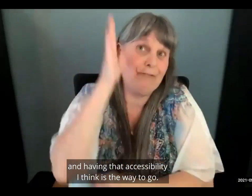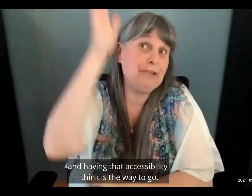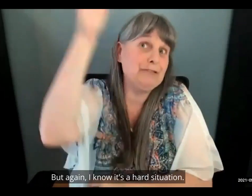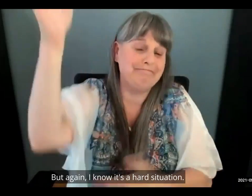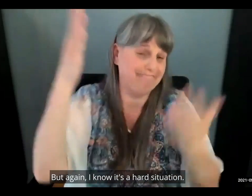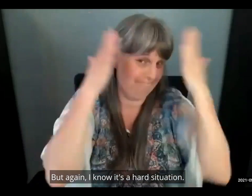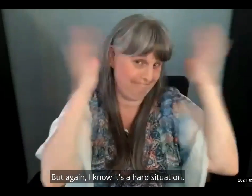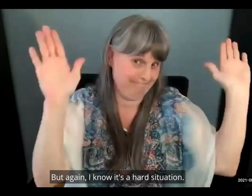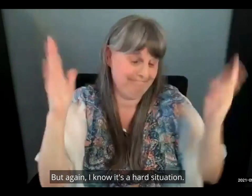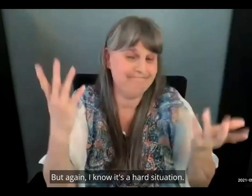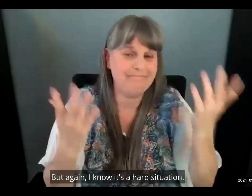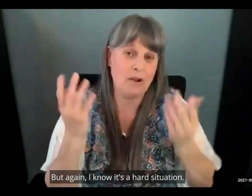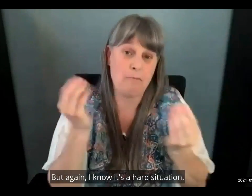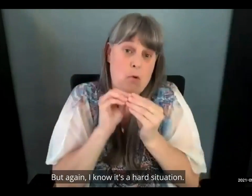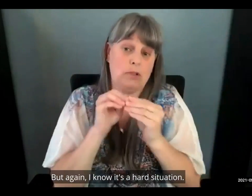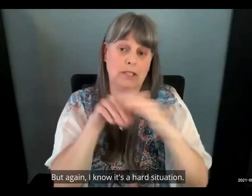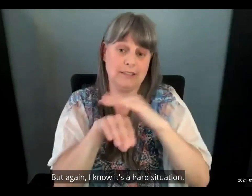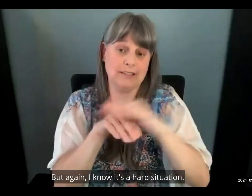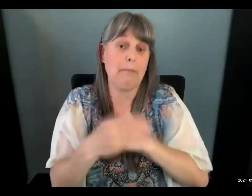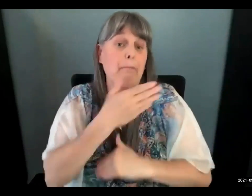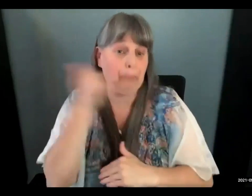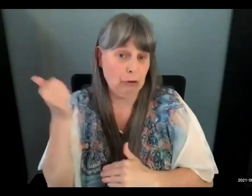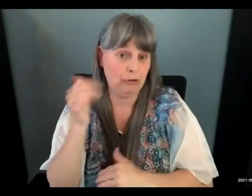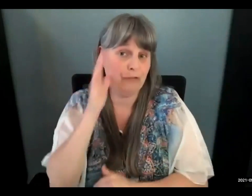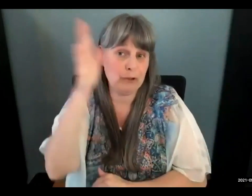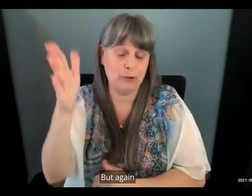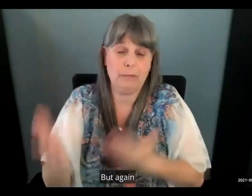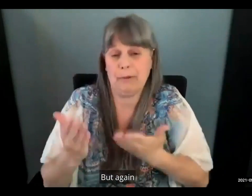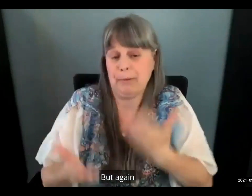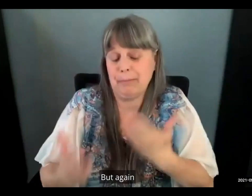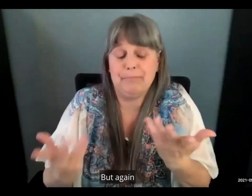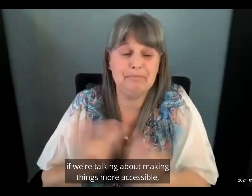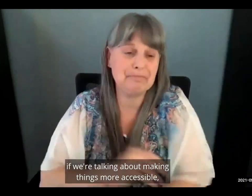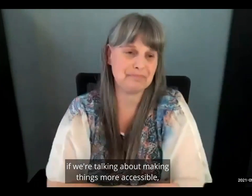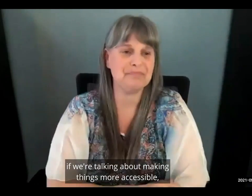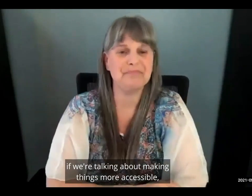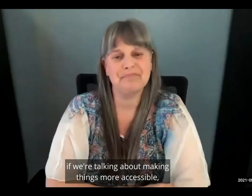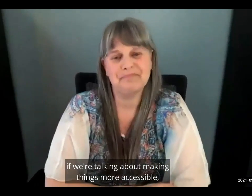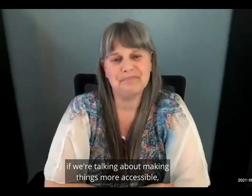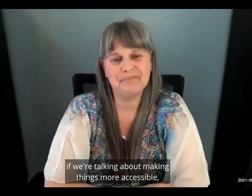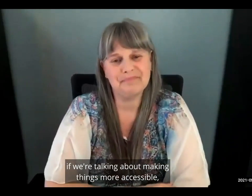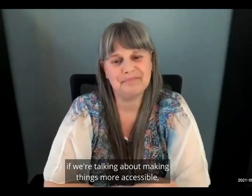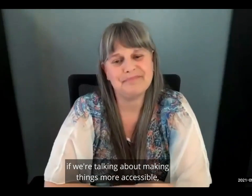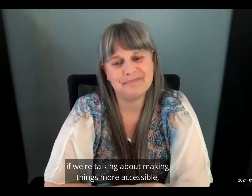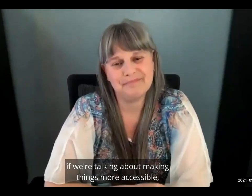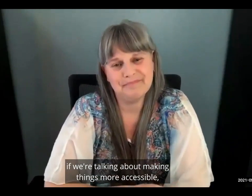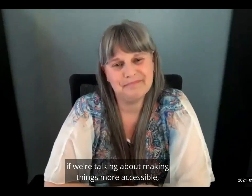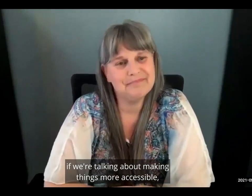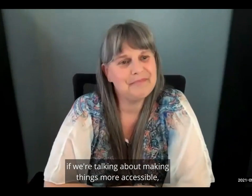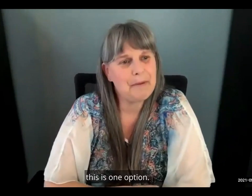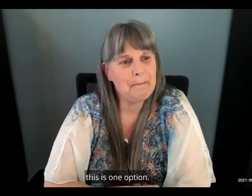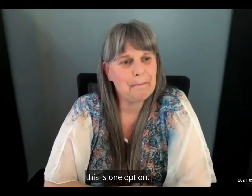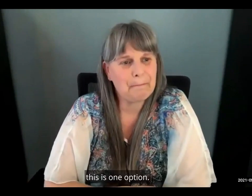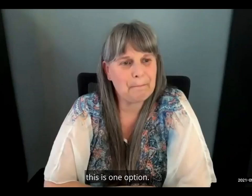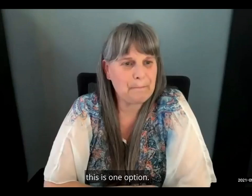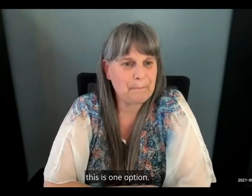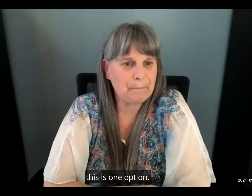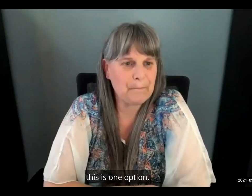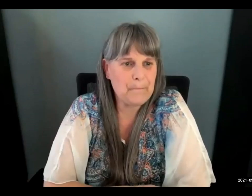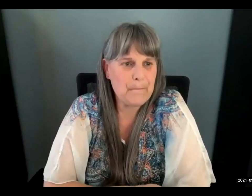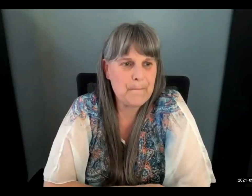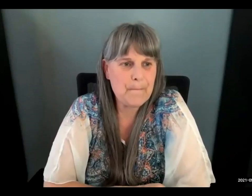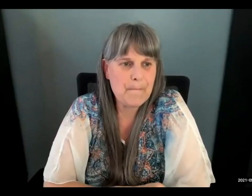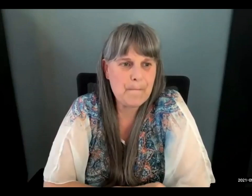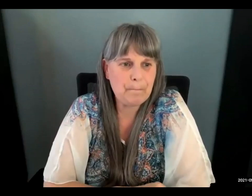go. But again, I know it's a hard situation. But again, if we're talking about making things more accessible, this is one